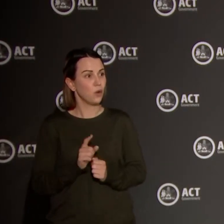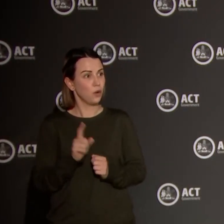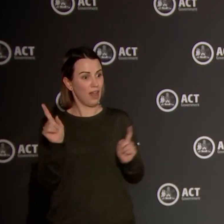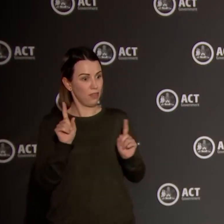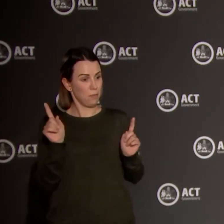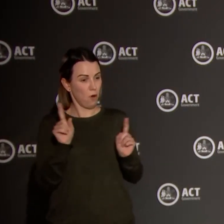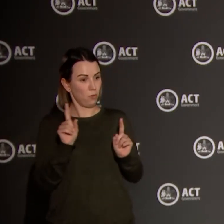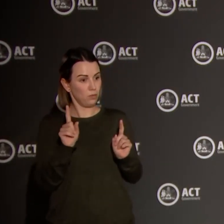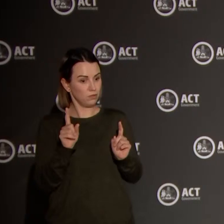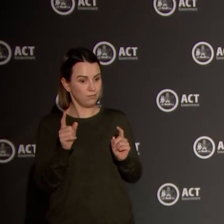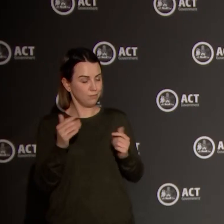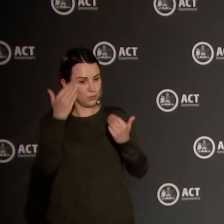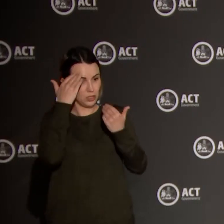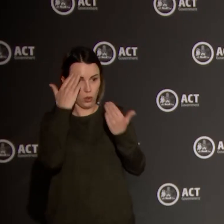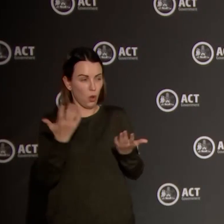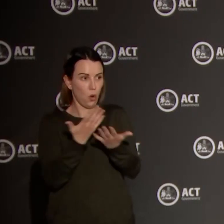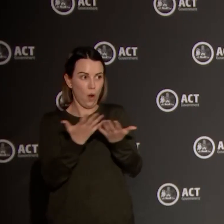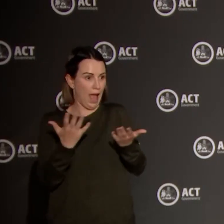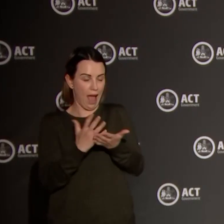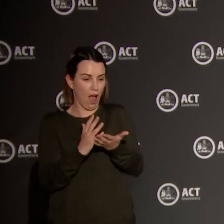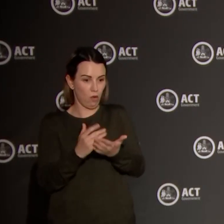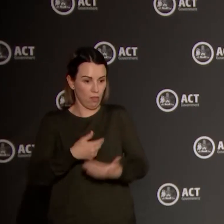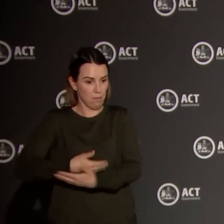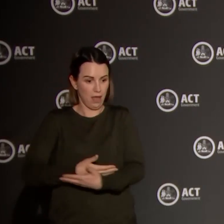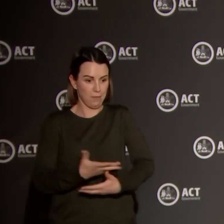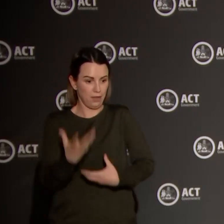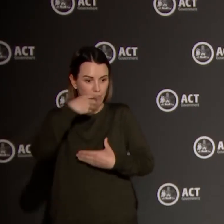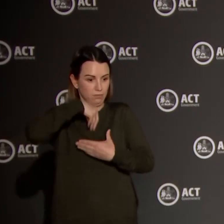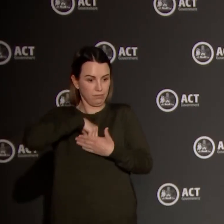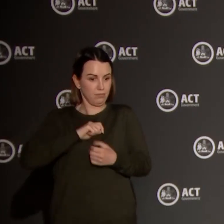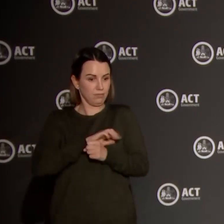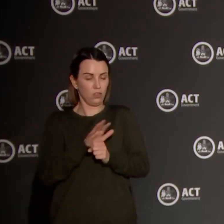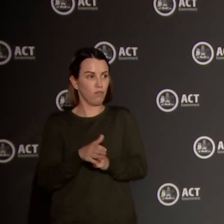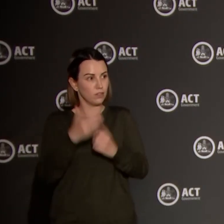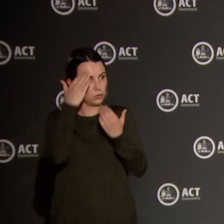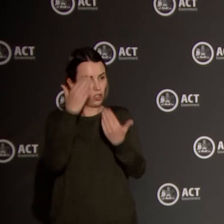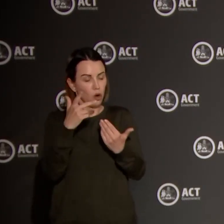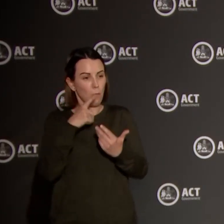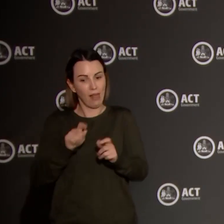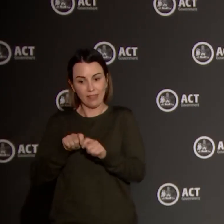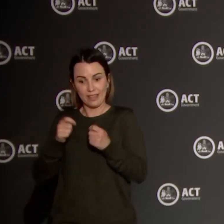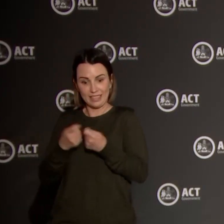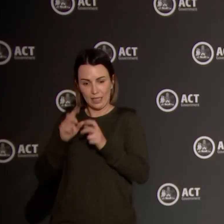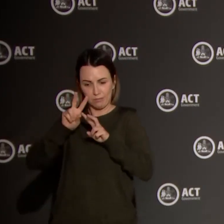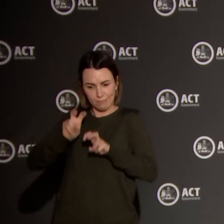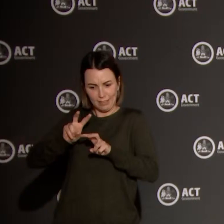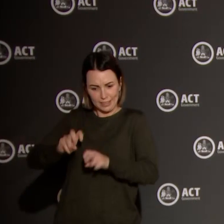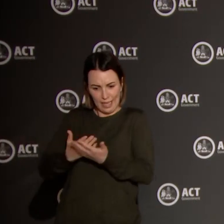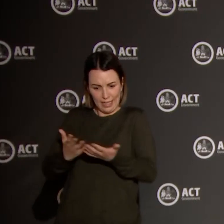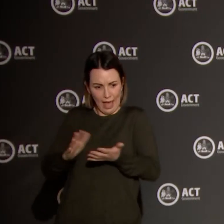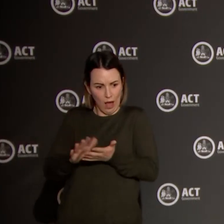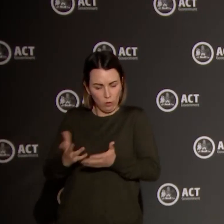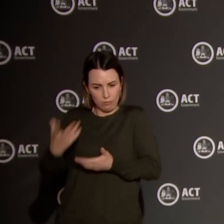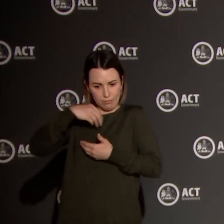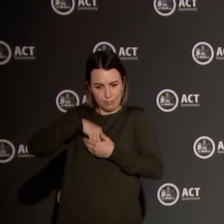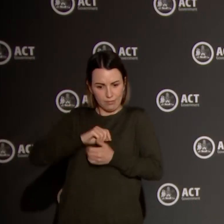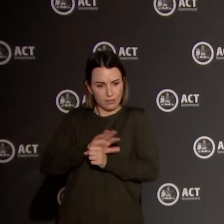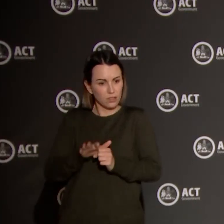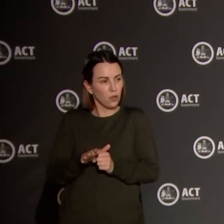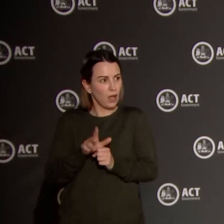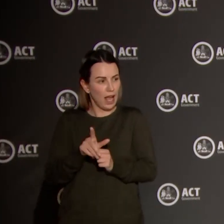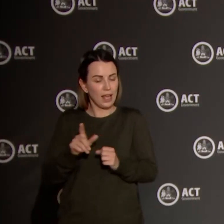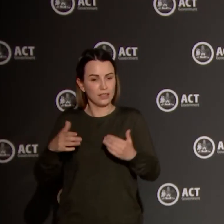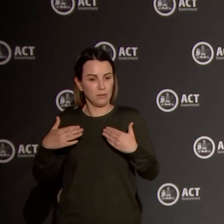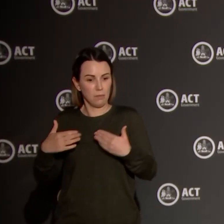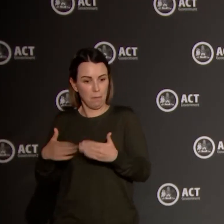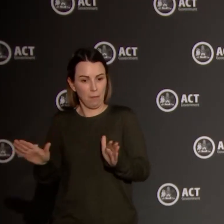have a known source of transmission. That is something that the team's looking at very closely. We're working in partnership with Public Health, and